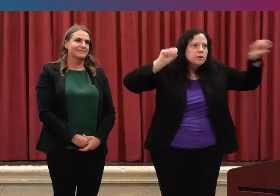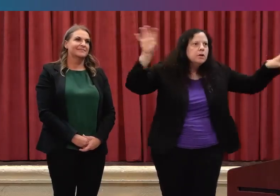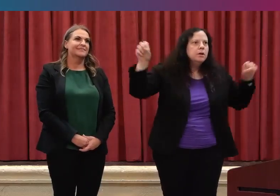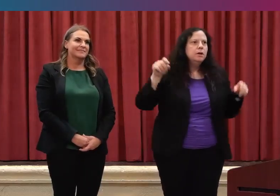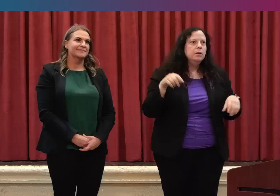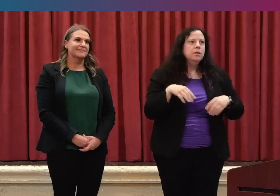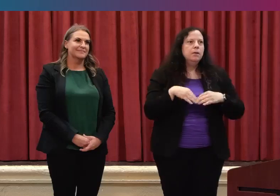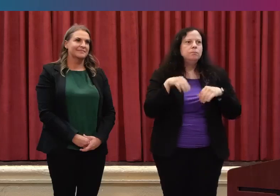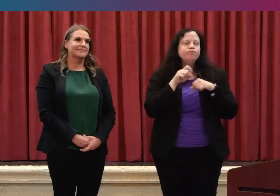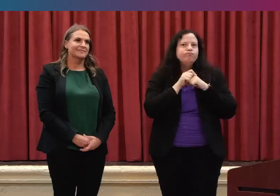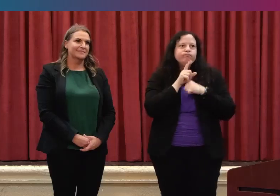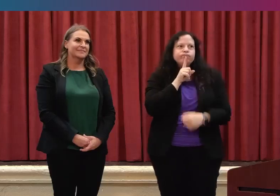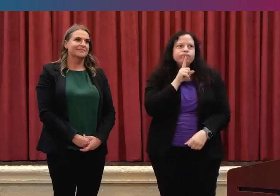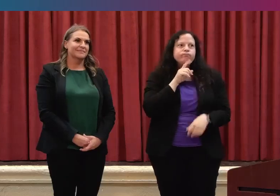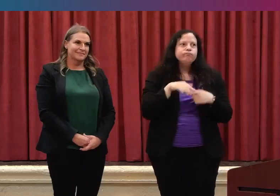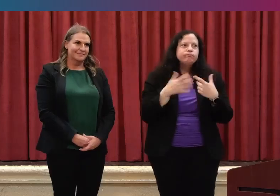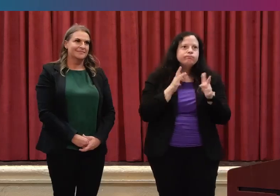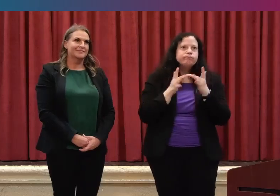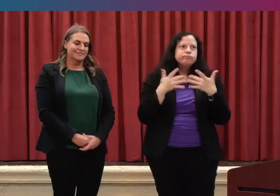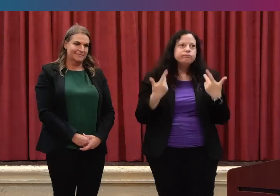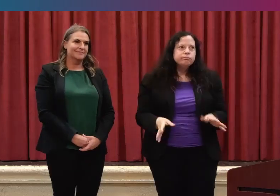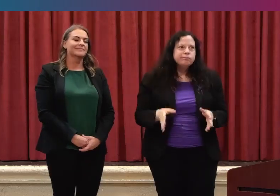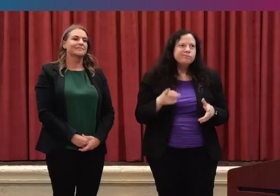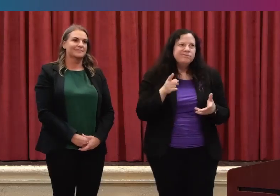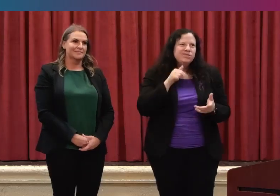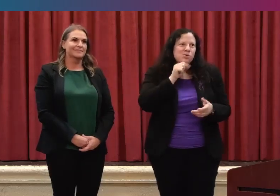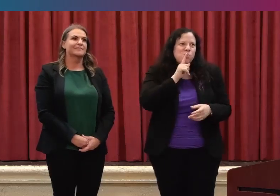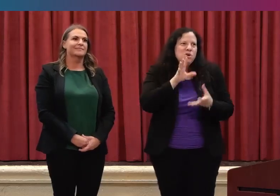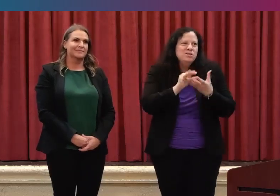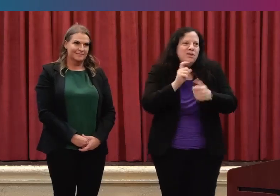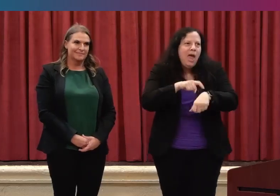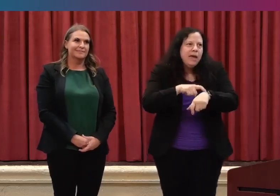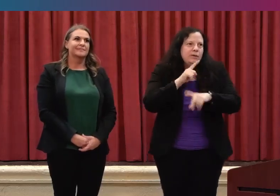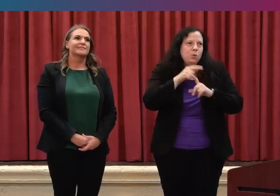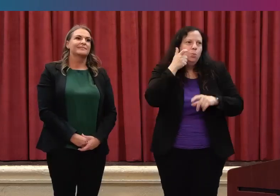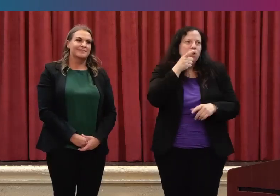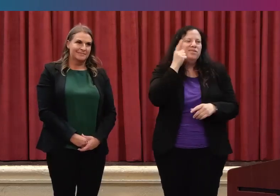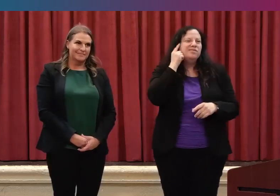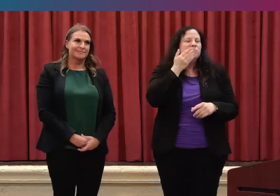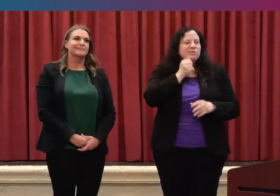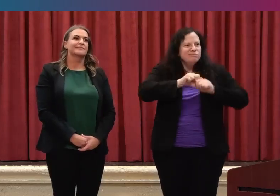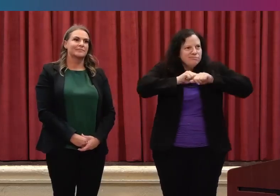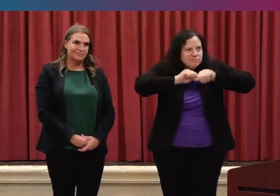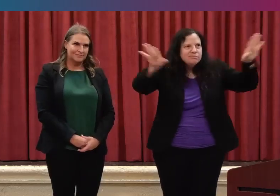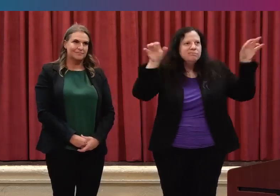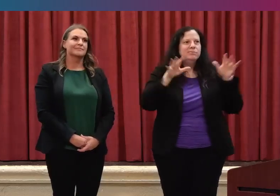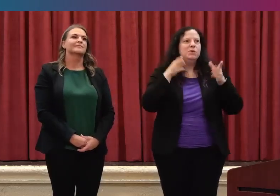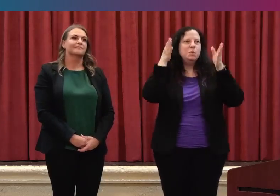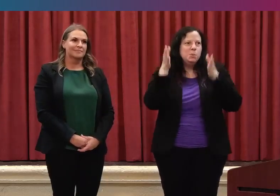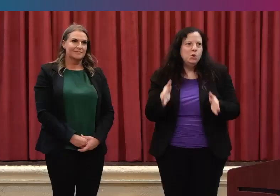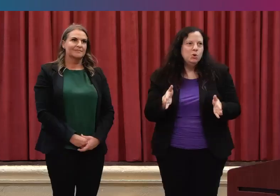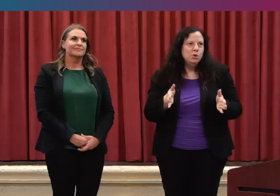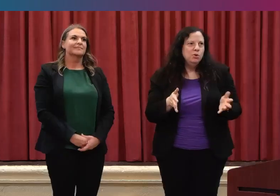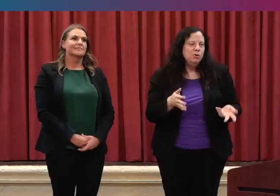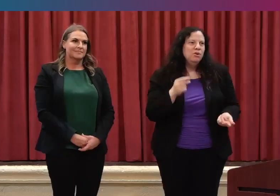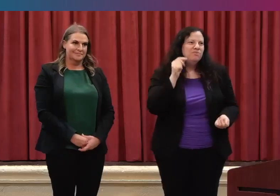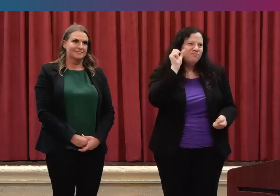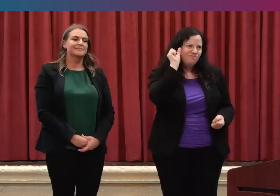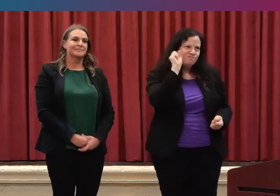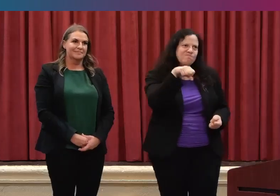out there. Maybe just do contact people that have time to watch better and clear, send it out for that individual